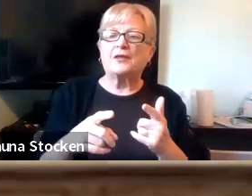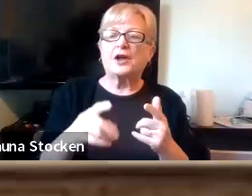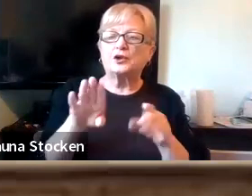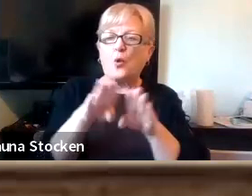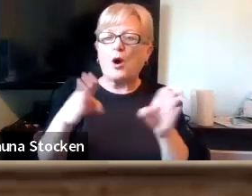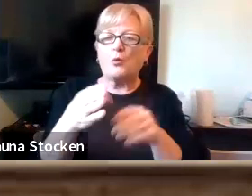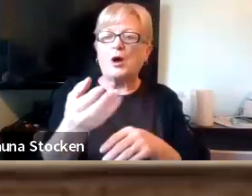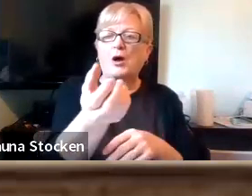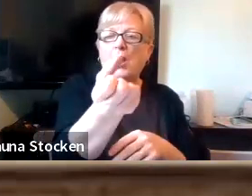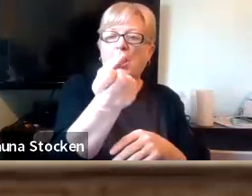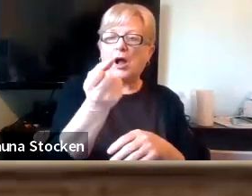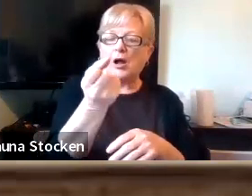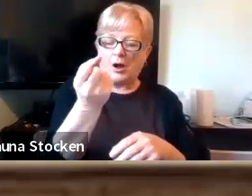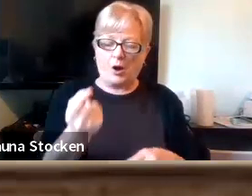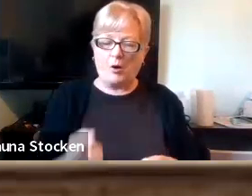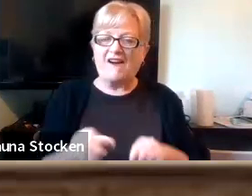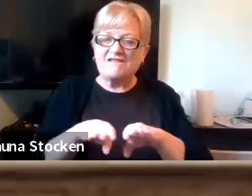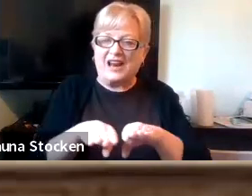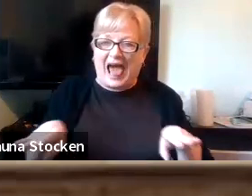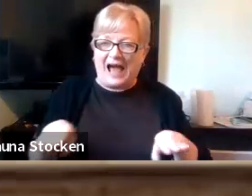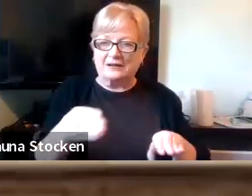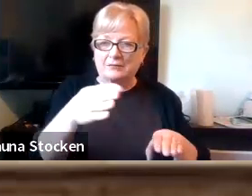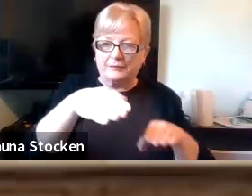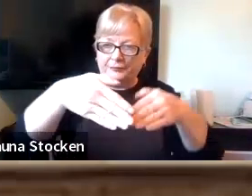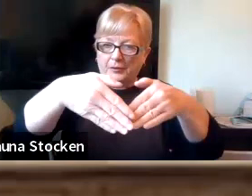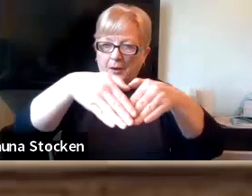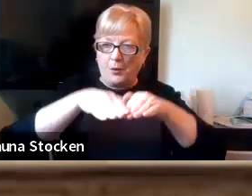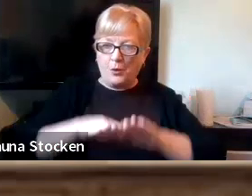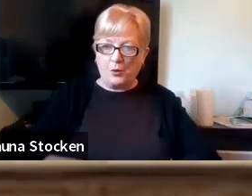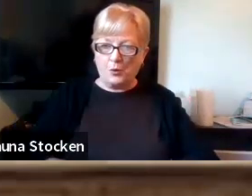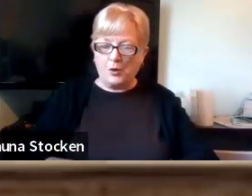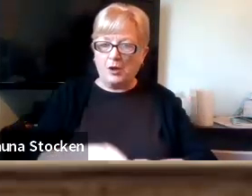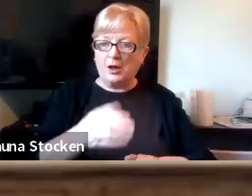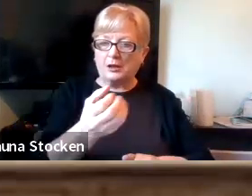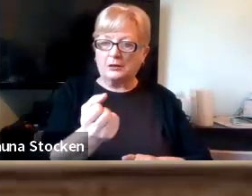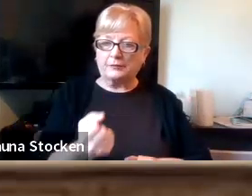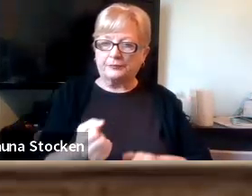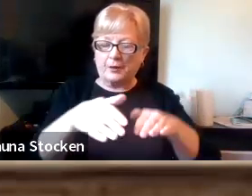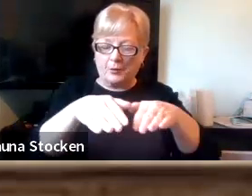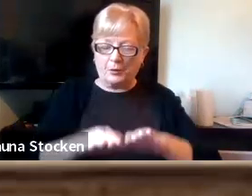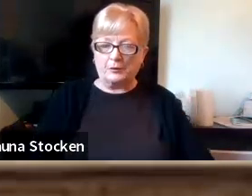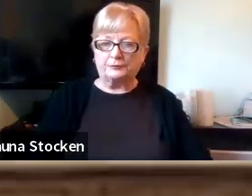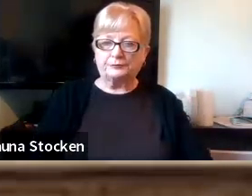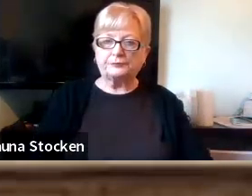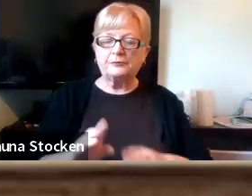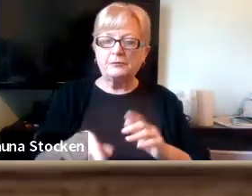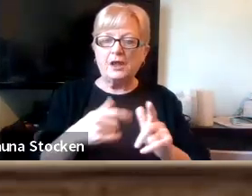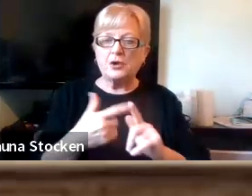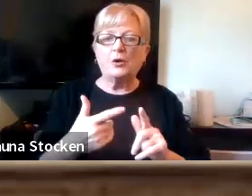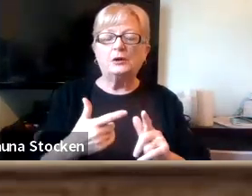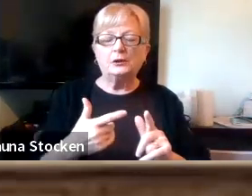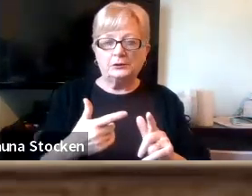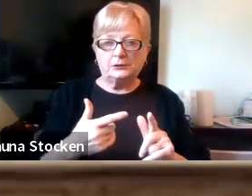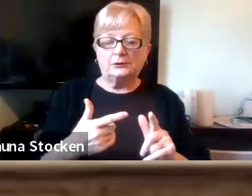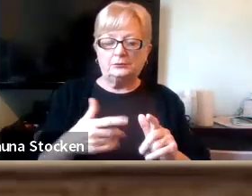counter, essentially. So the interior of the door is going to be the temperature of the inside of the oven. So I have